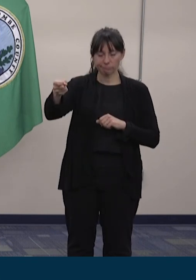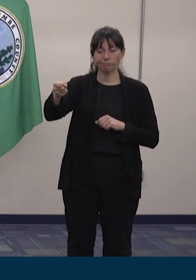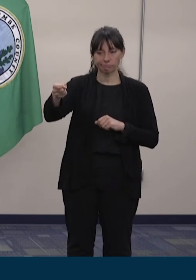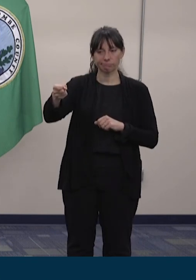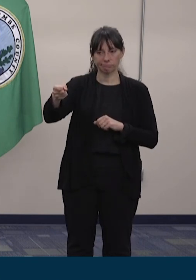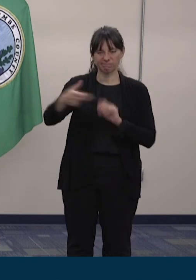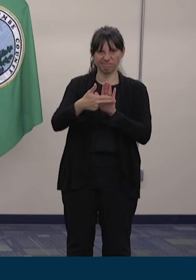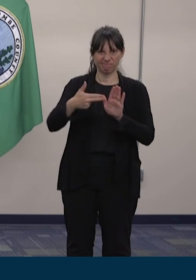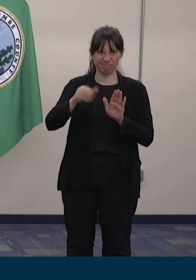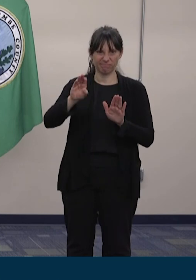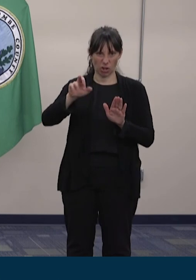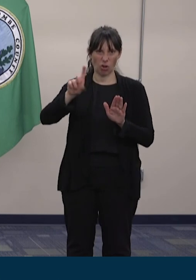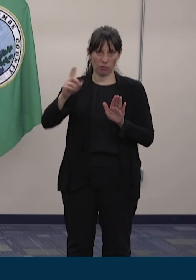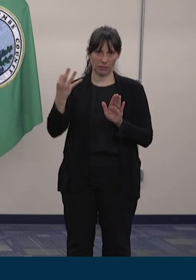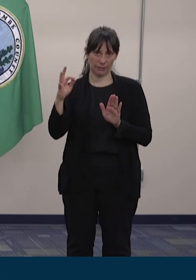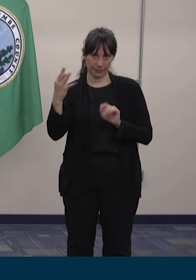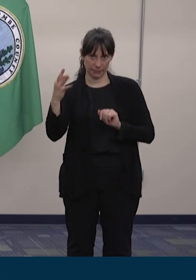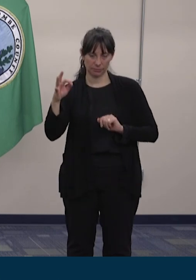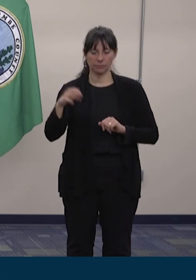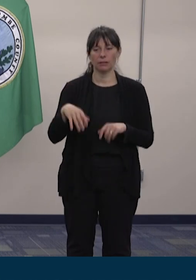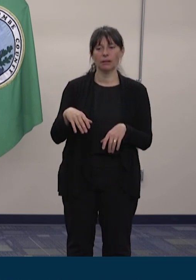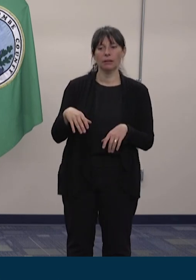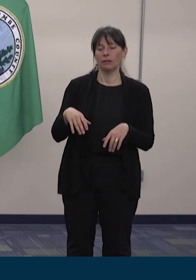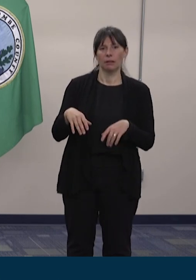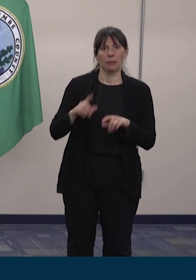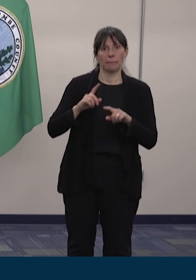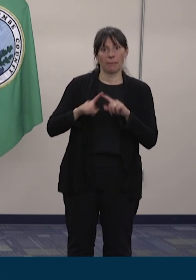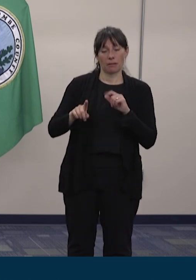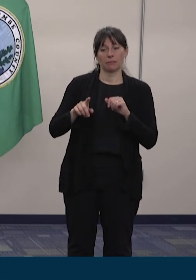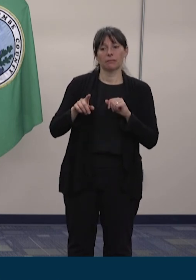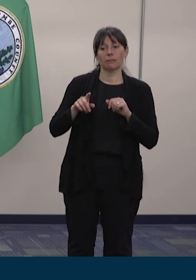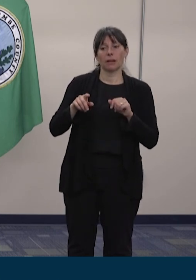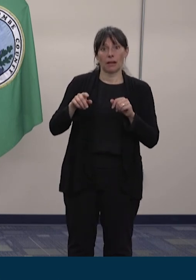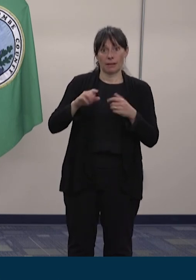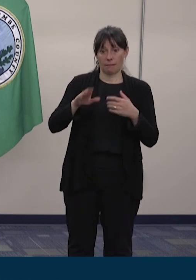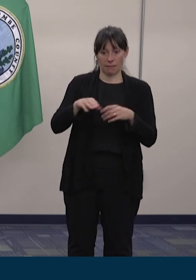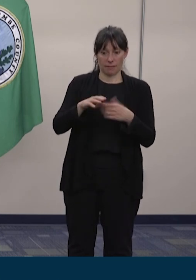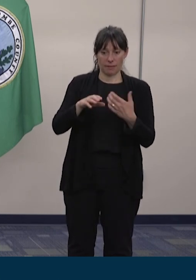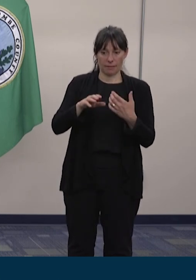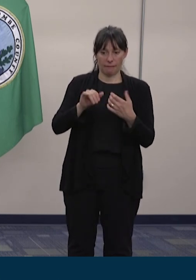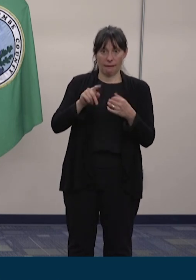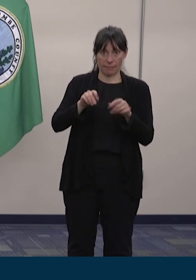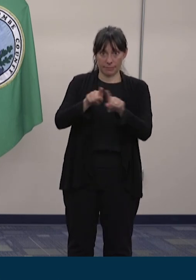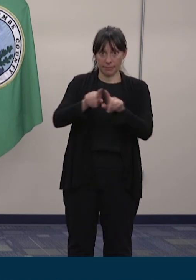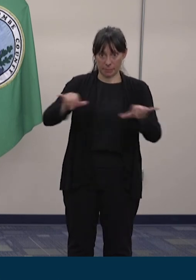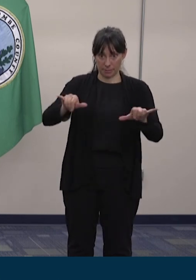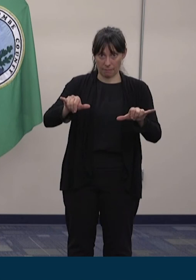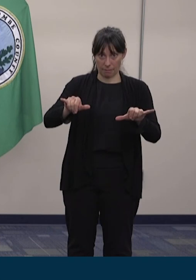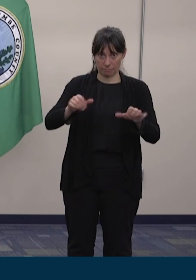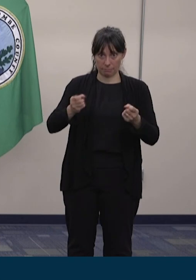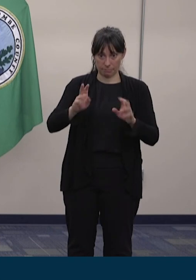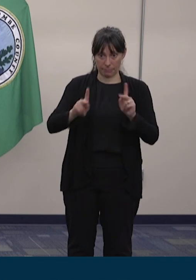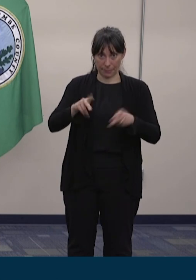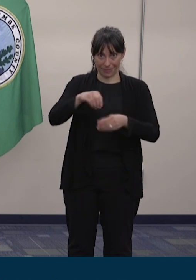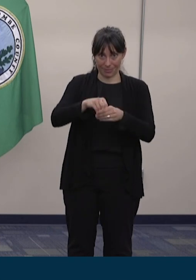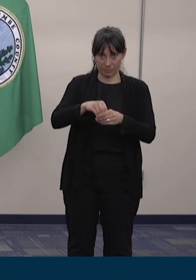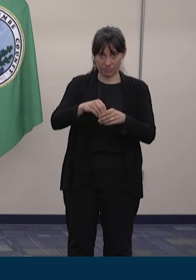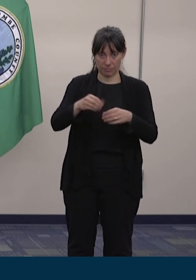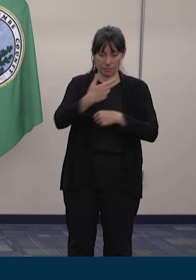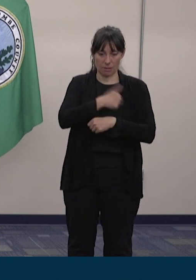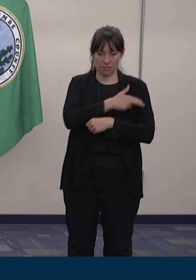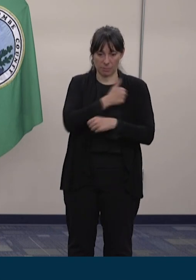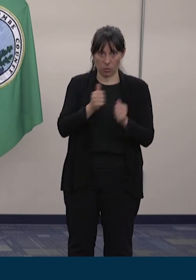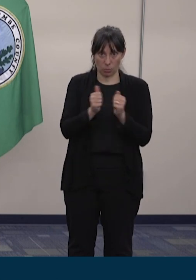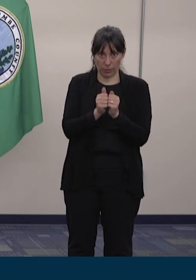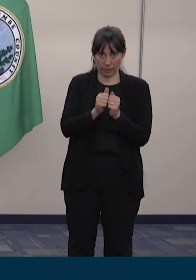6 individuals at Han any one habido, time in the no han hospital habido más de 6 who were individuos a la confirmed vez que to hayan have sido confirmados de COVID-19, la COVID-19. and the number of cases Y el has